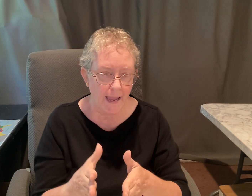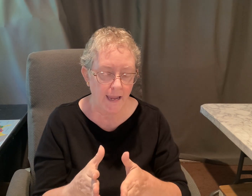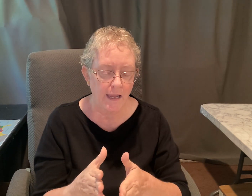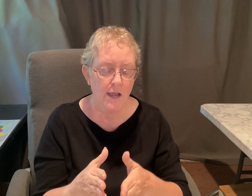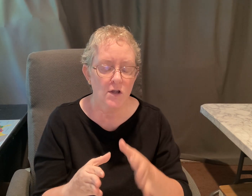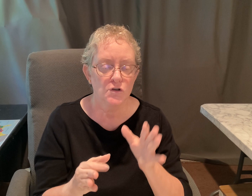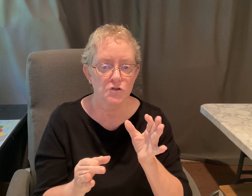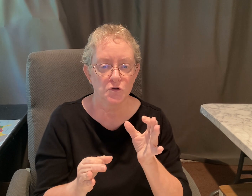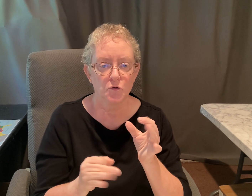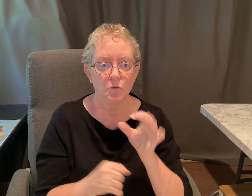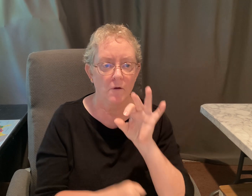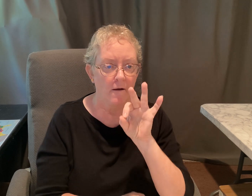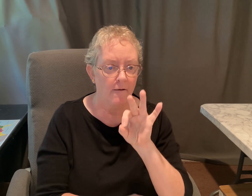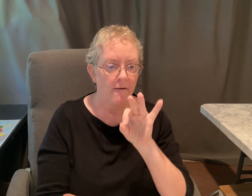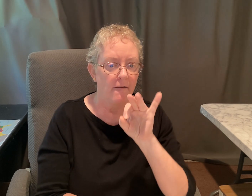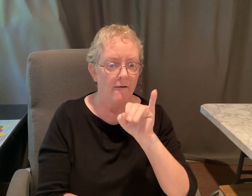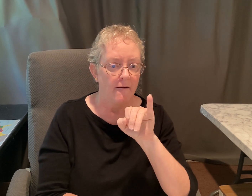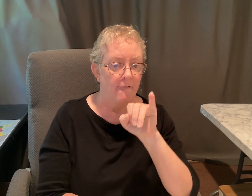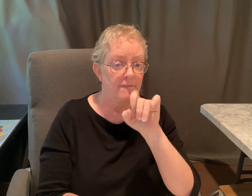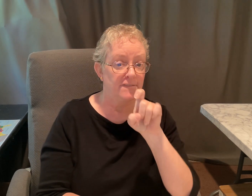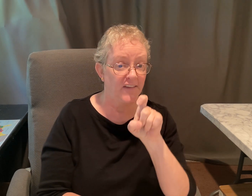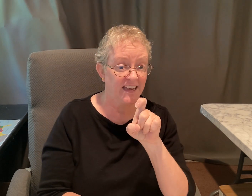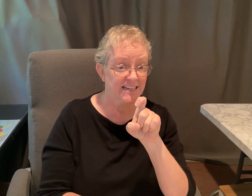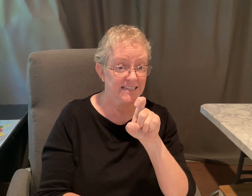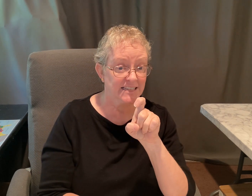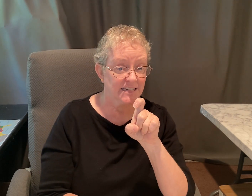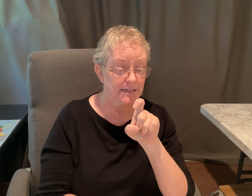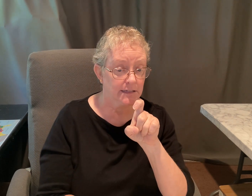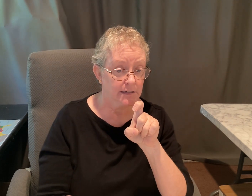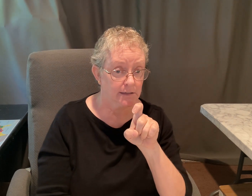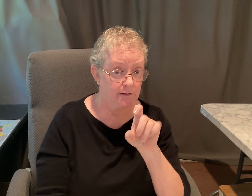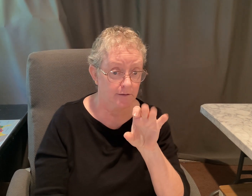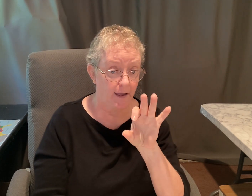way to fix, okay?